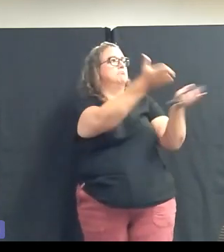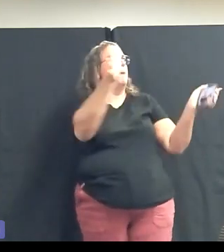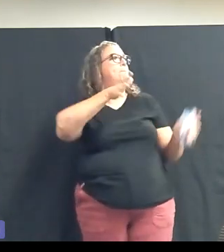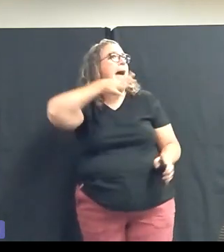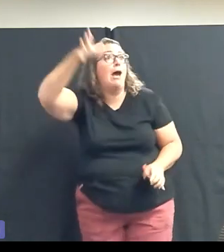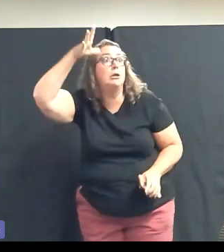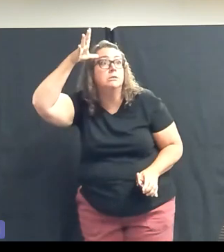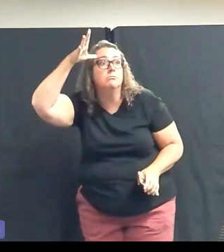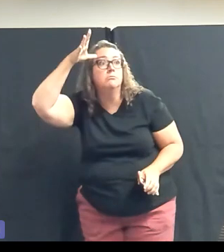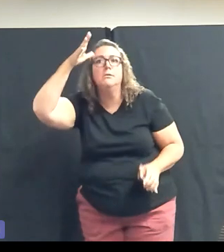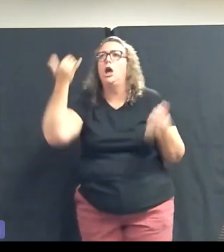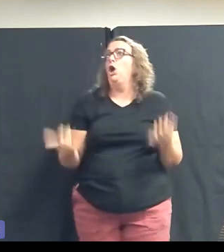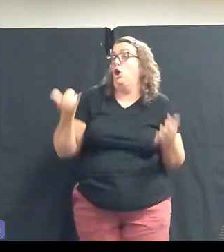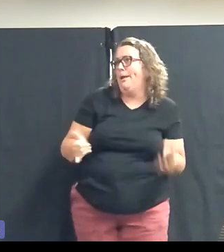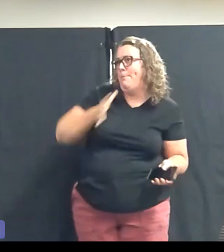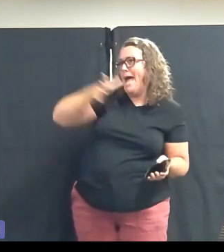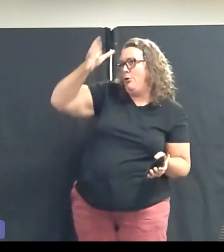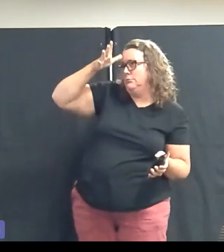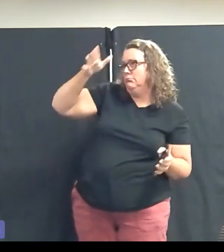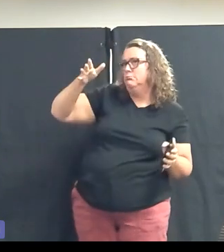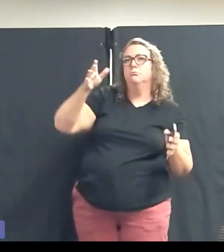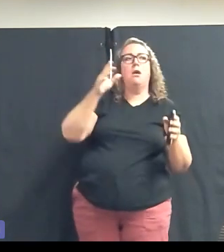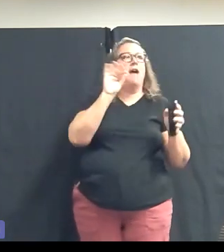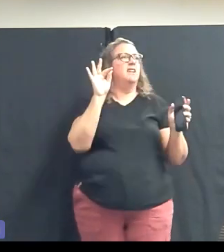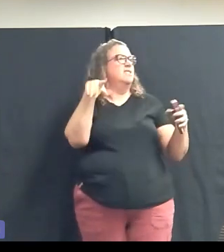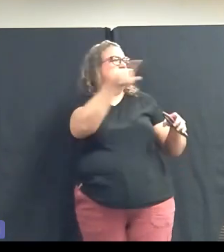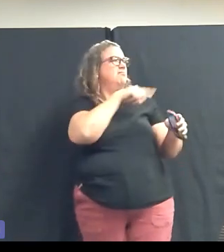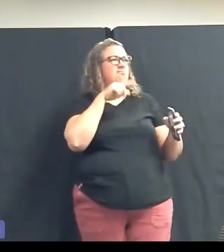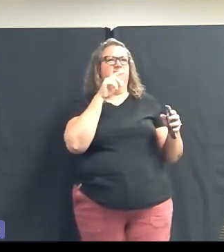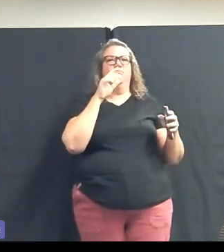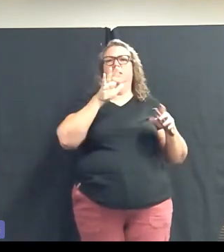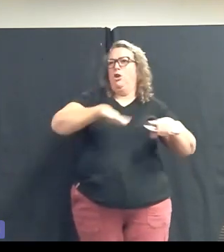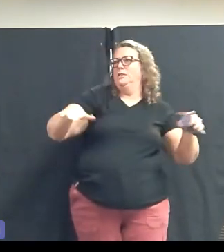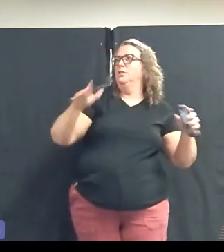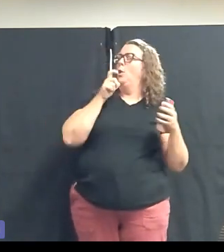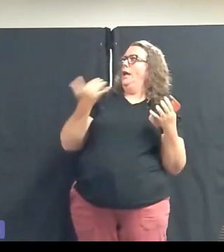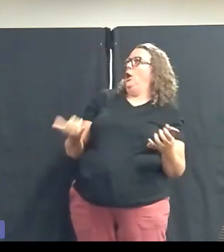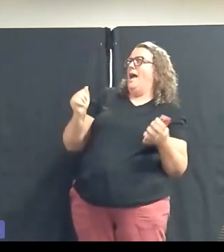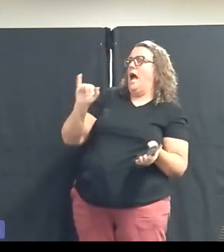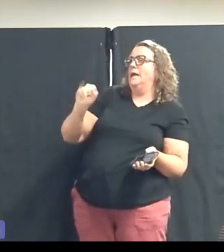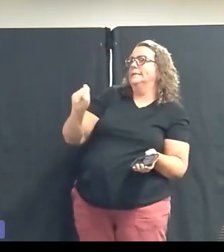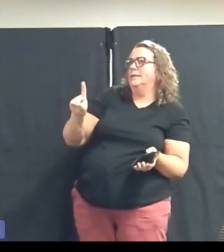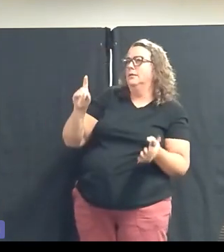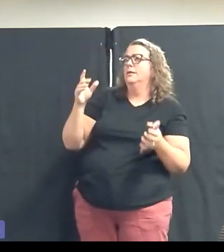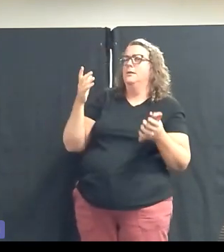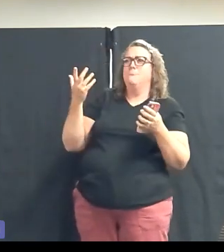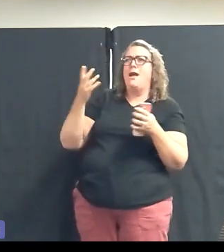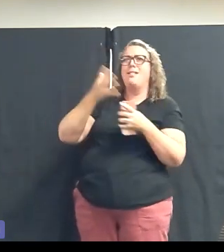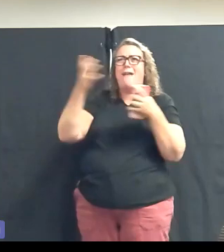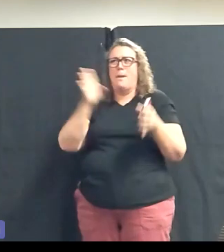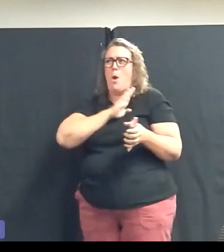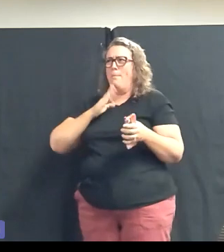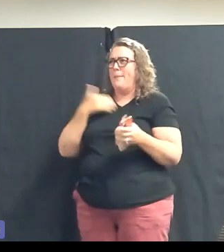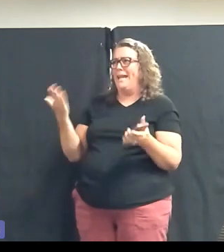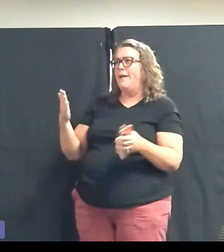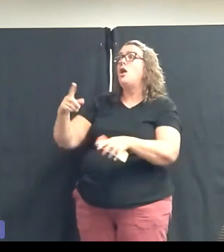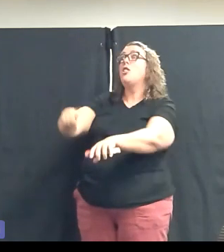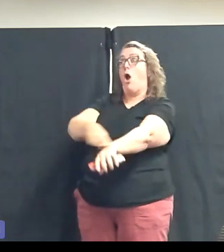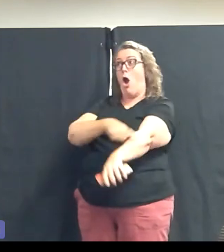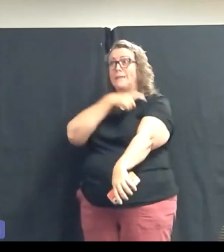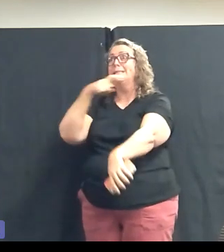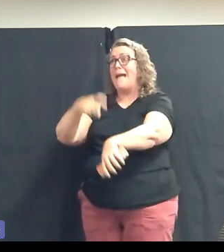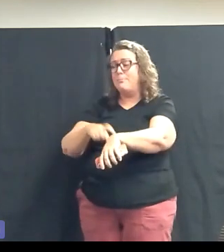Because if not, that means that you're not representing the parents. And there should be a parent who is a